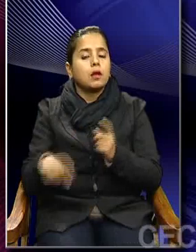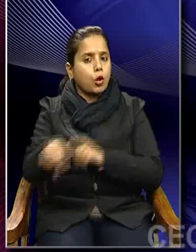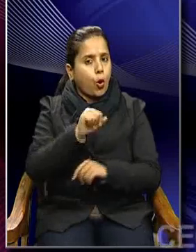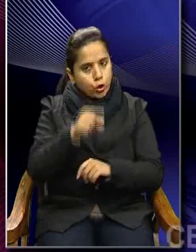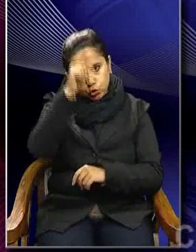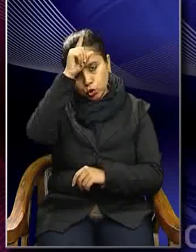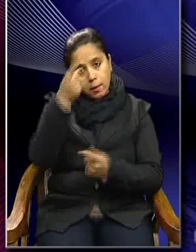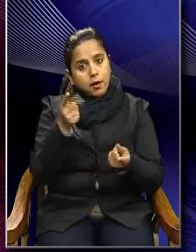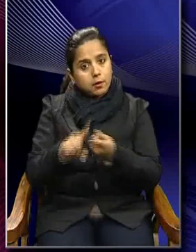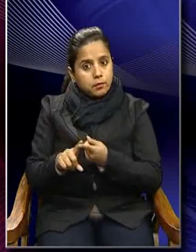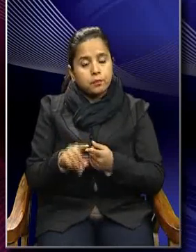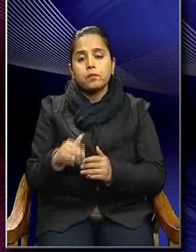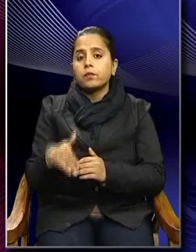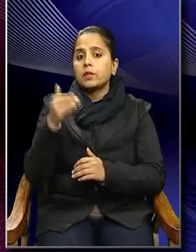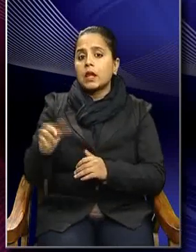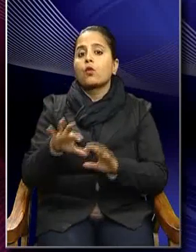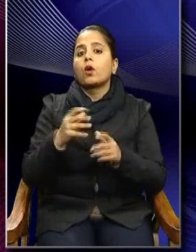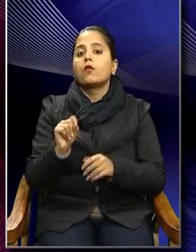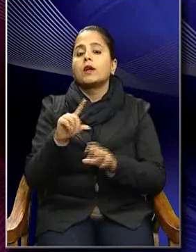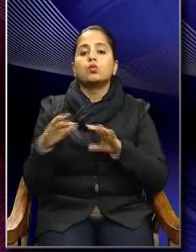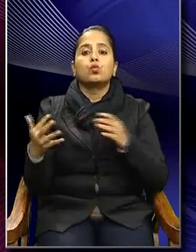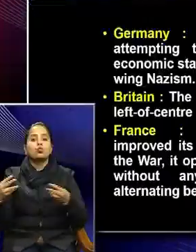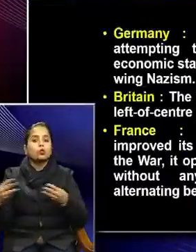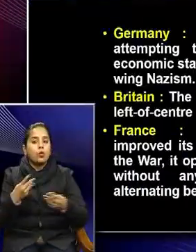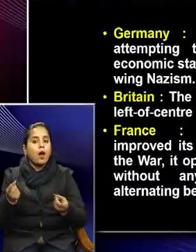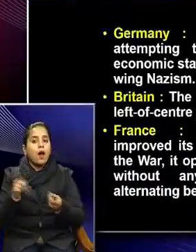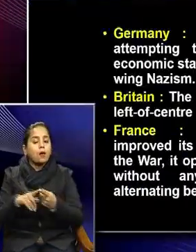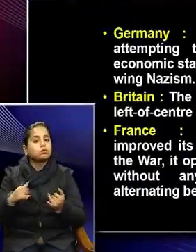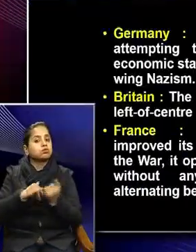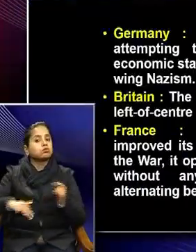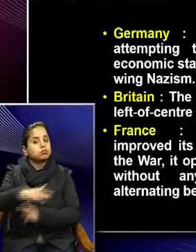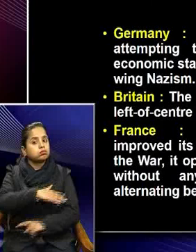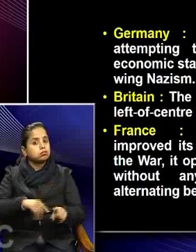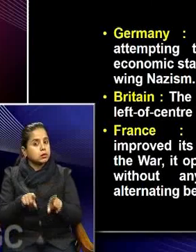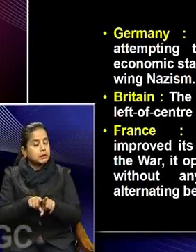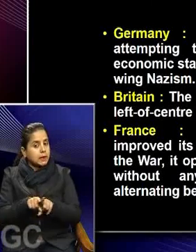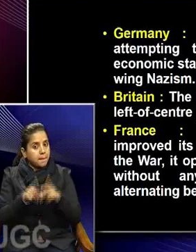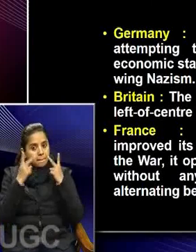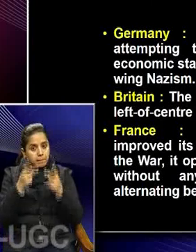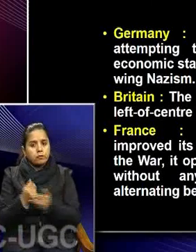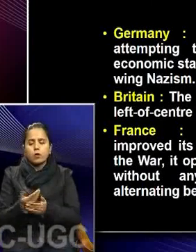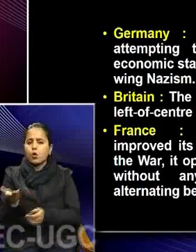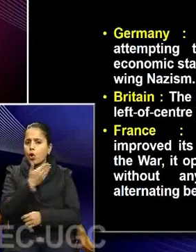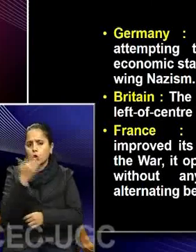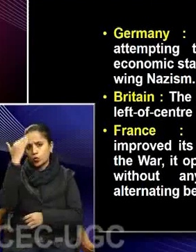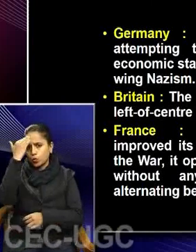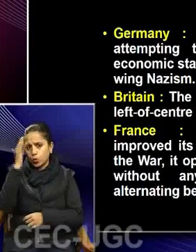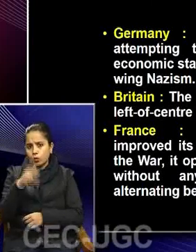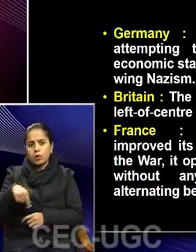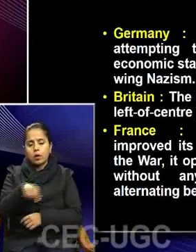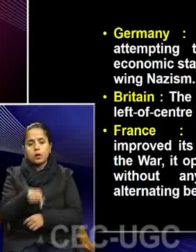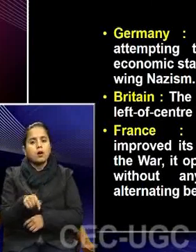Germany in the post-First World War situation, and we all know about the